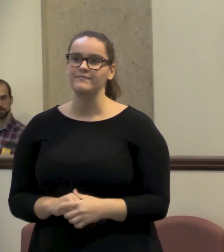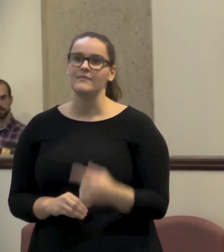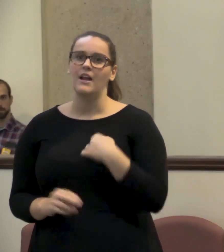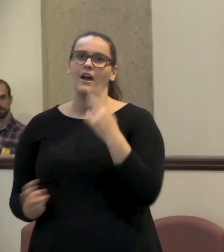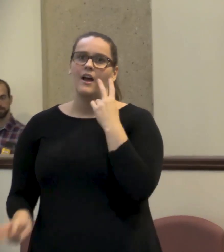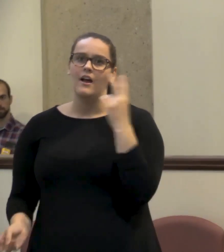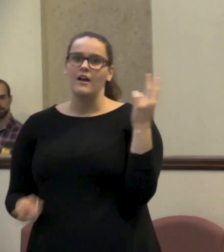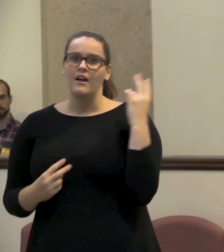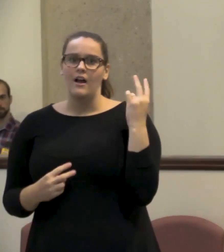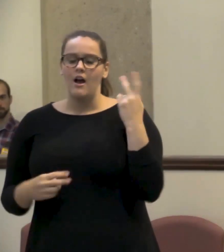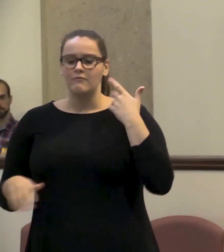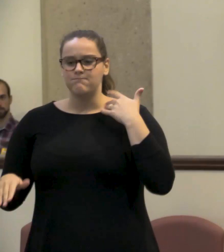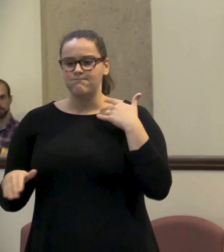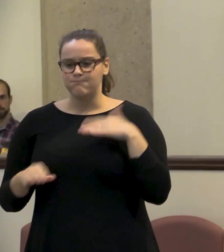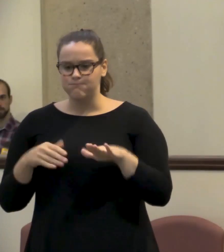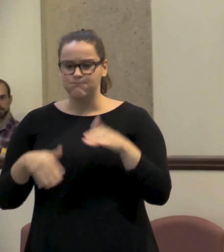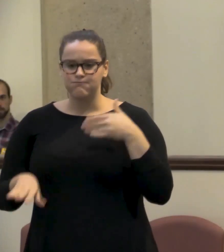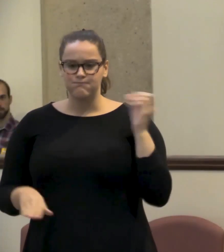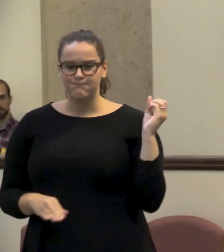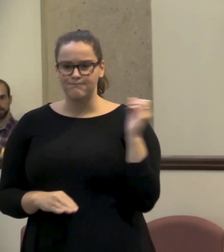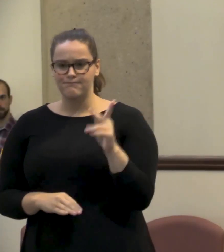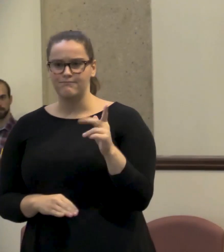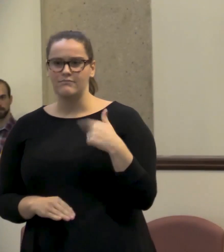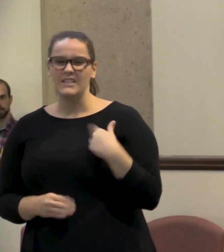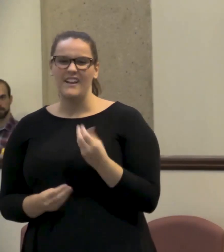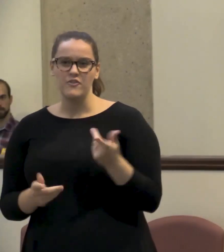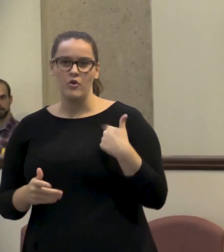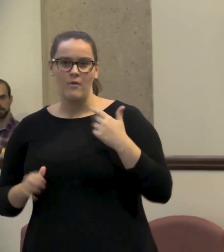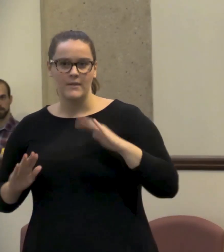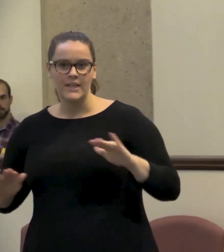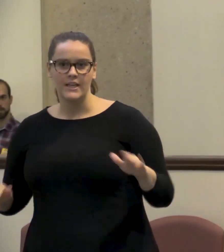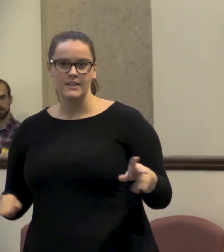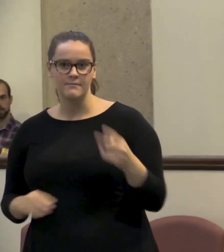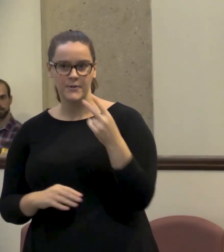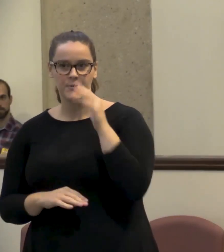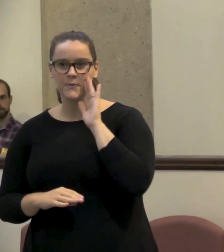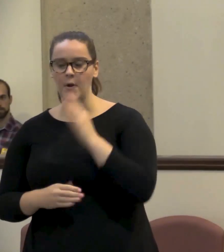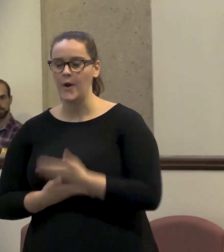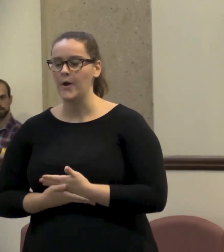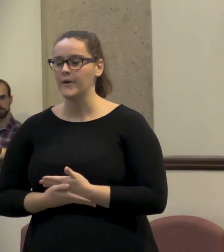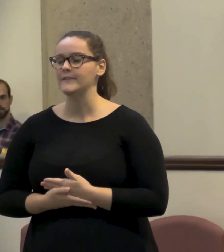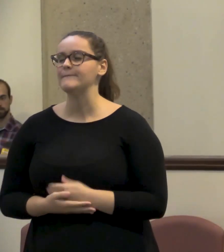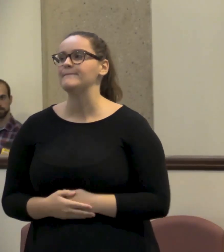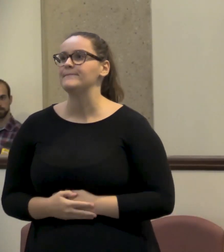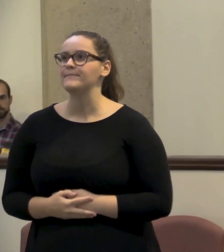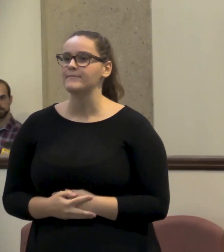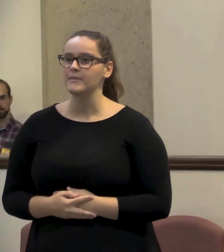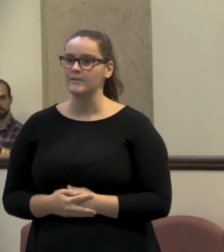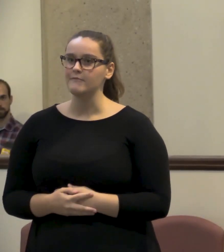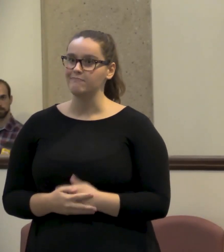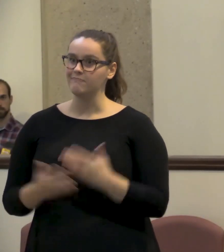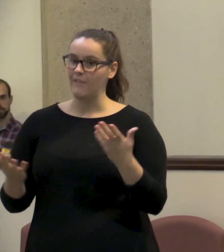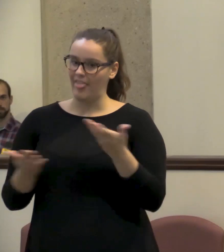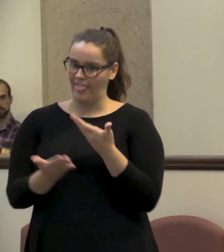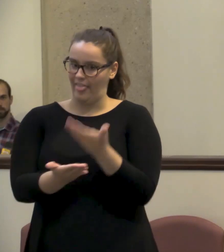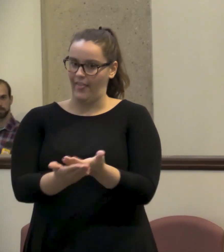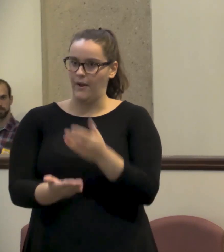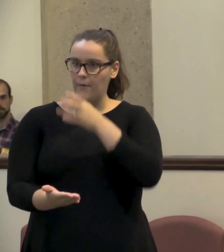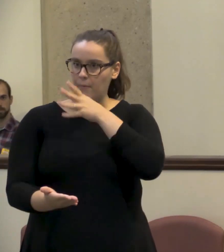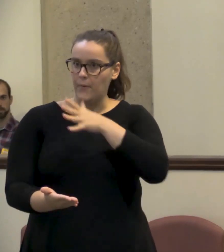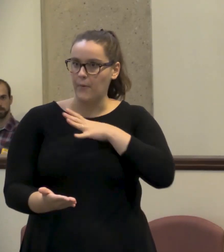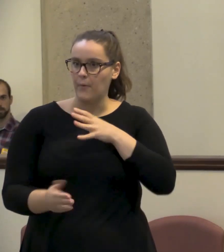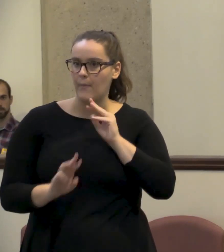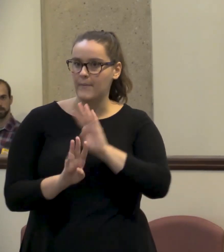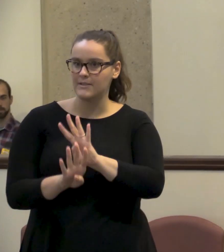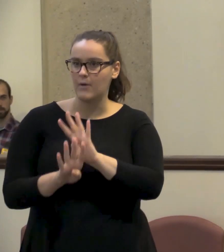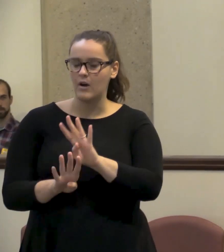And when I remember I was walking back, I had a couple of my kids, my two daughters with me at the Women's March, and